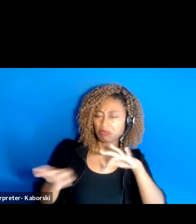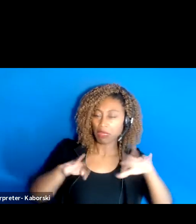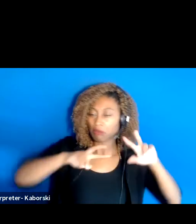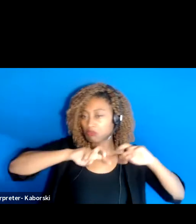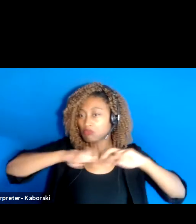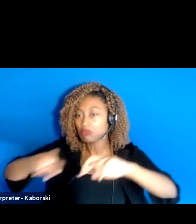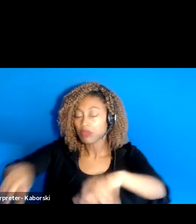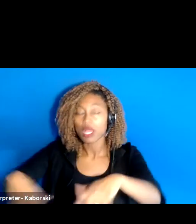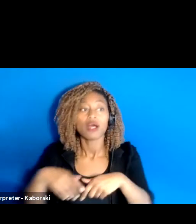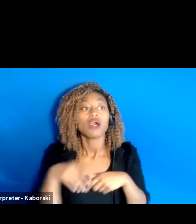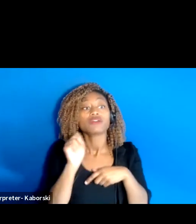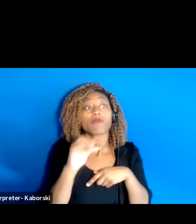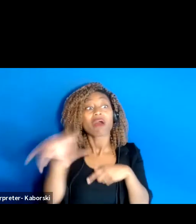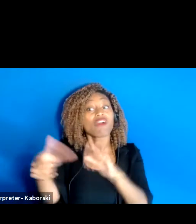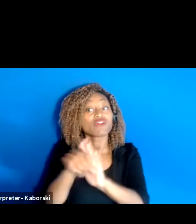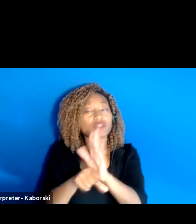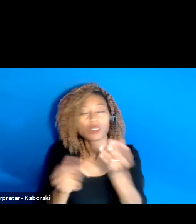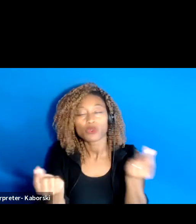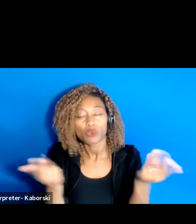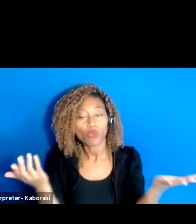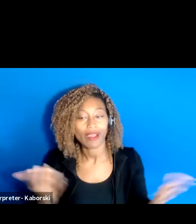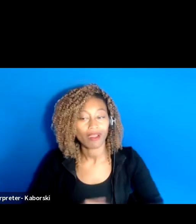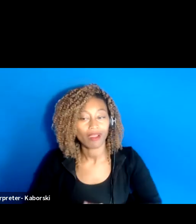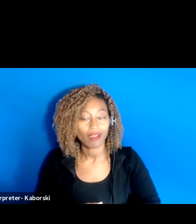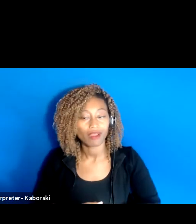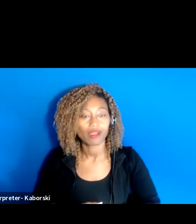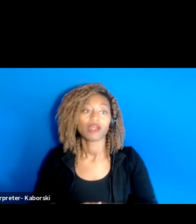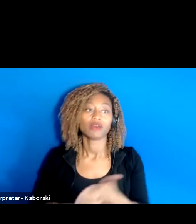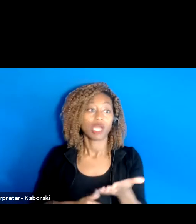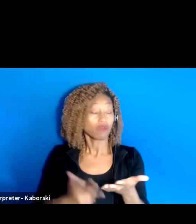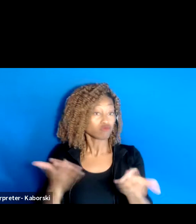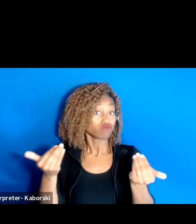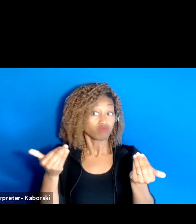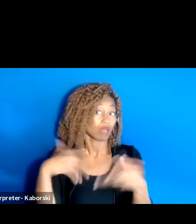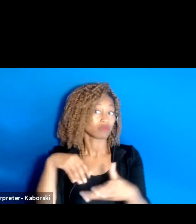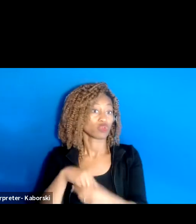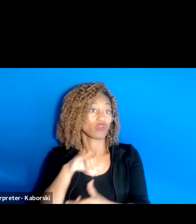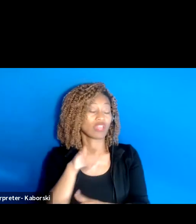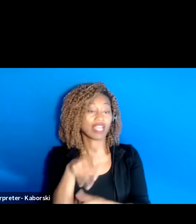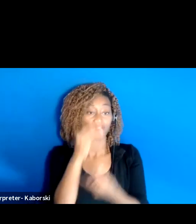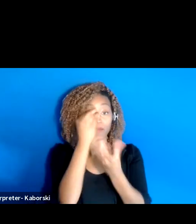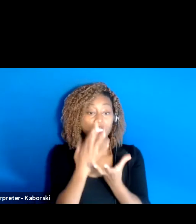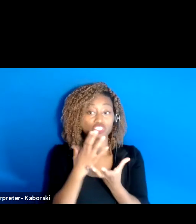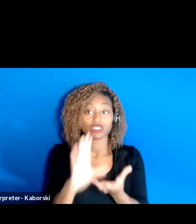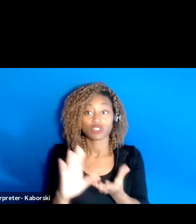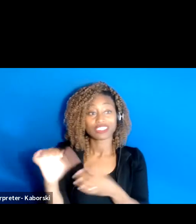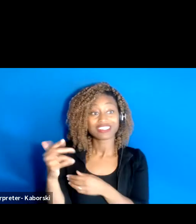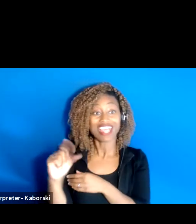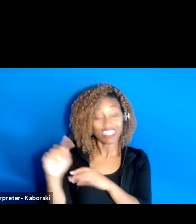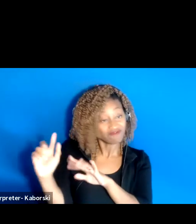what other states might be doing, and feel free to include that information in the